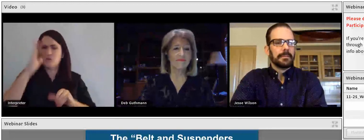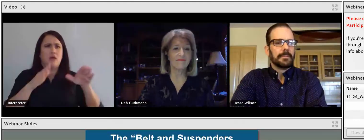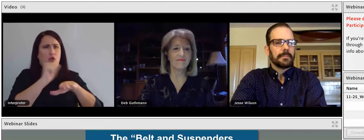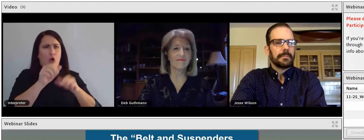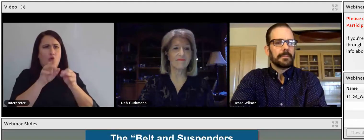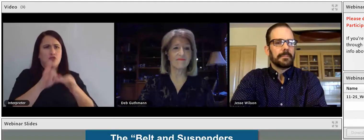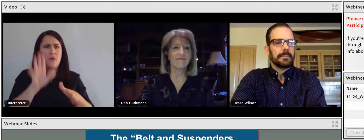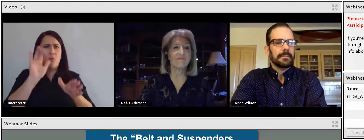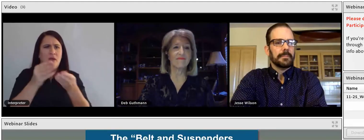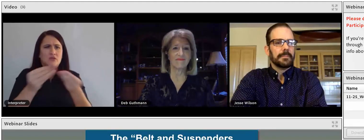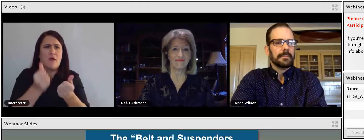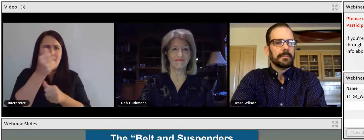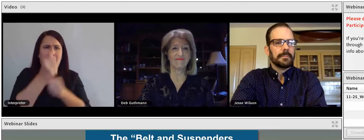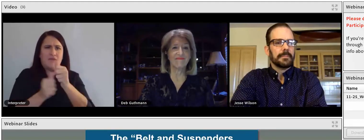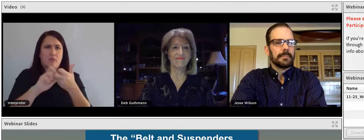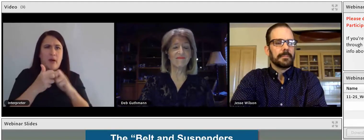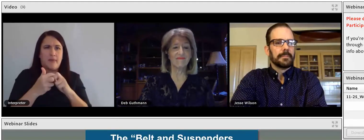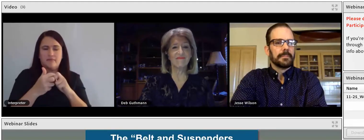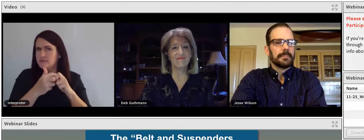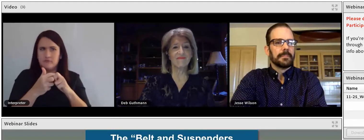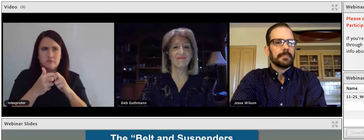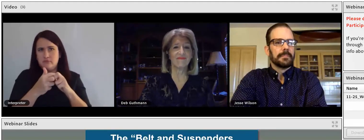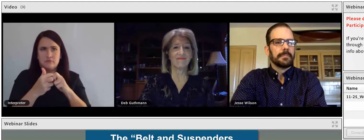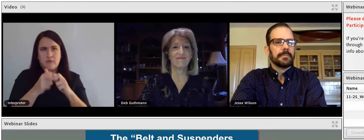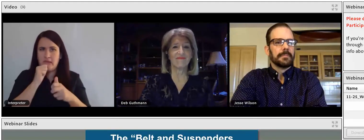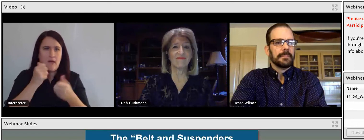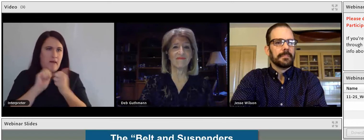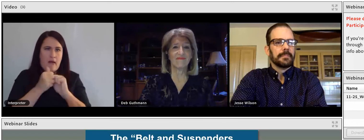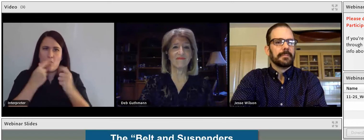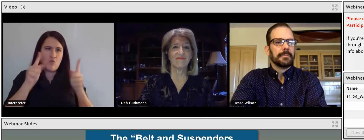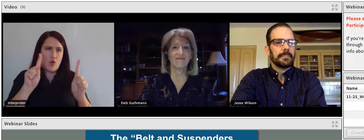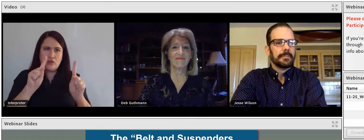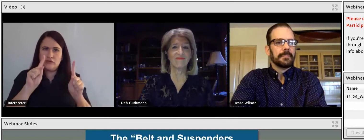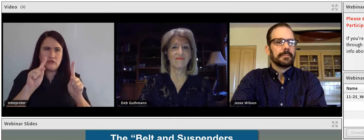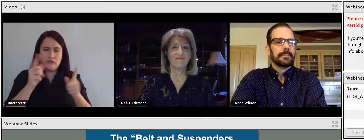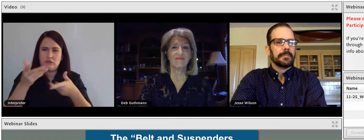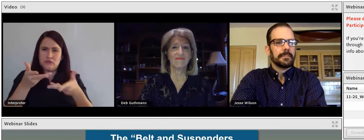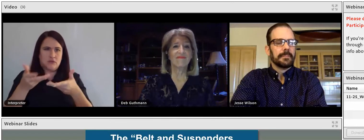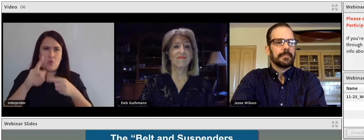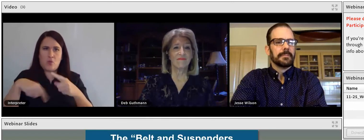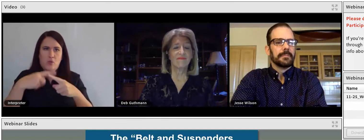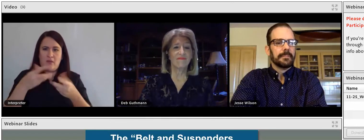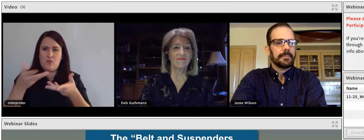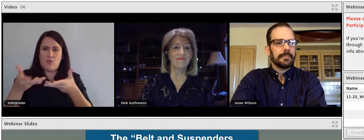going to solve every problem. That's not really how it works when we're working with the deaf community.